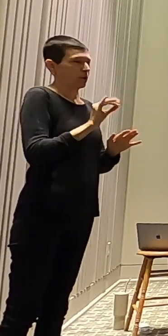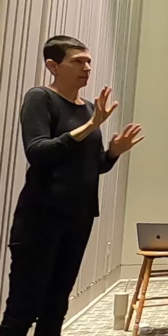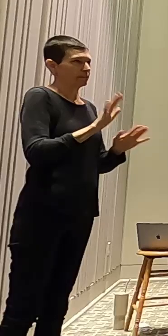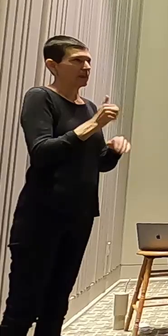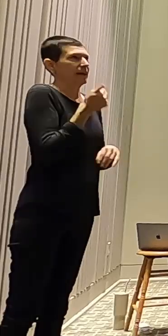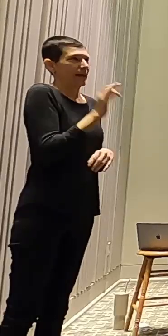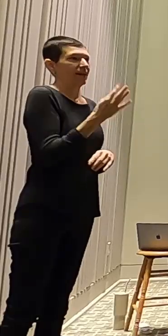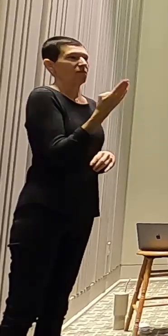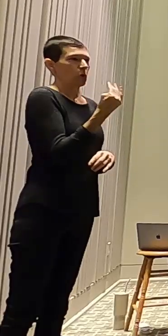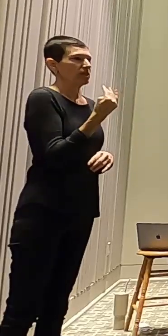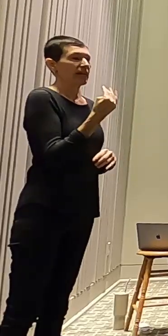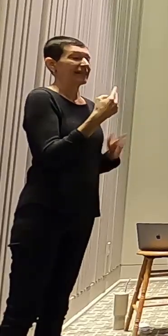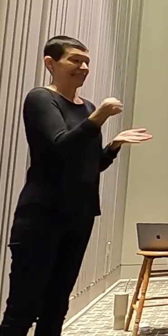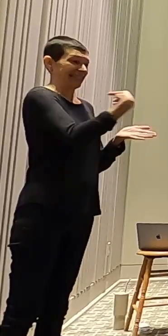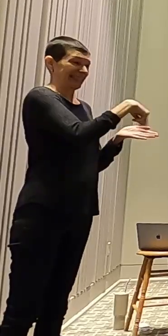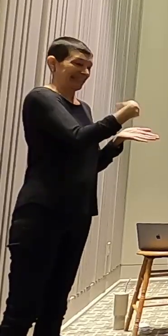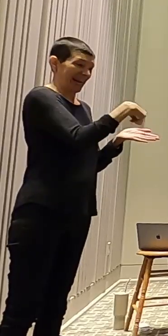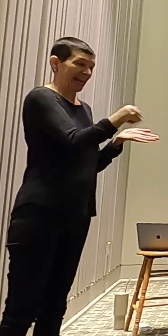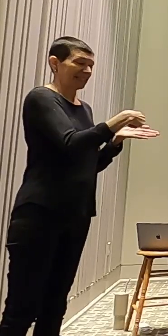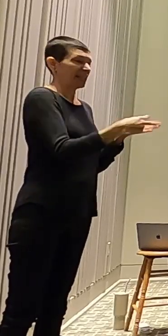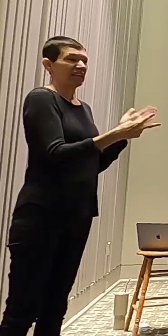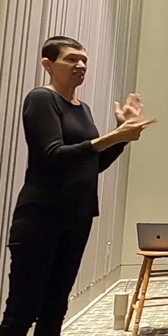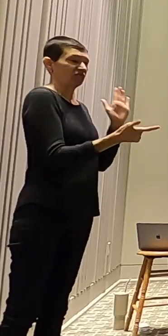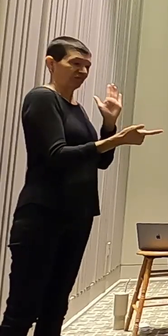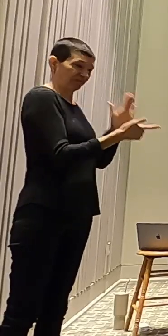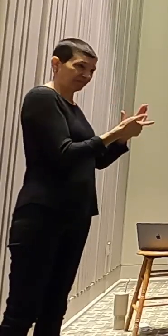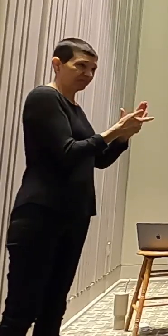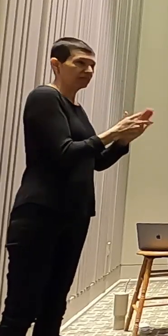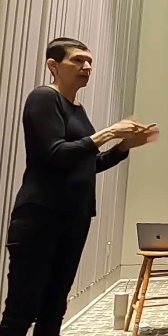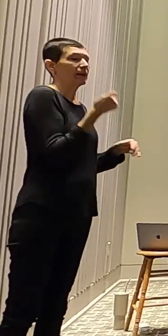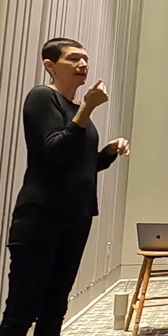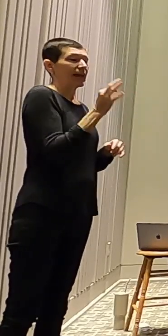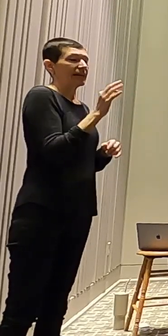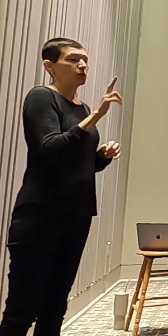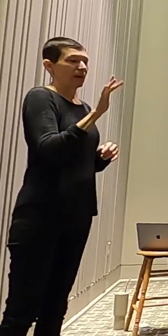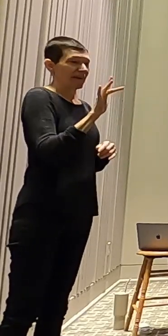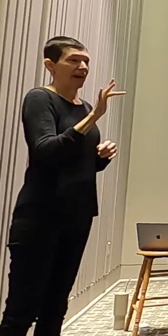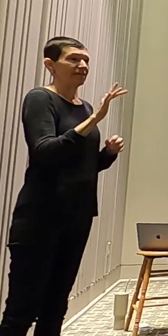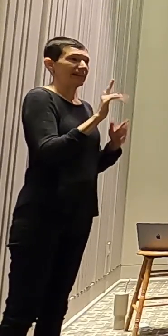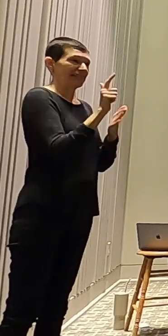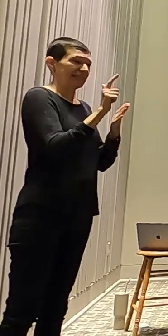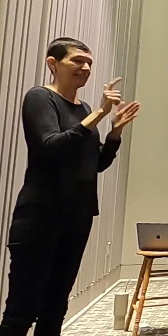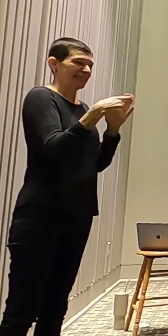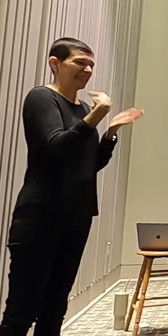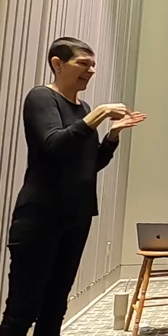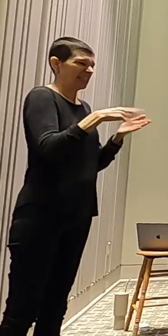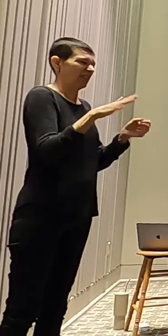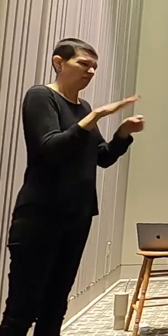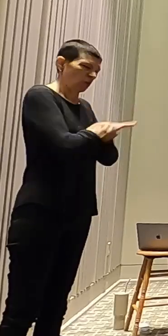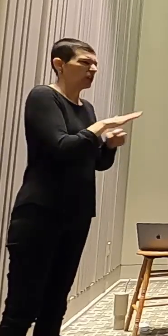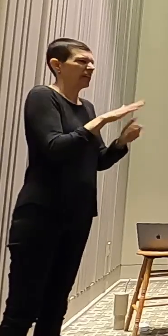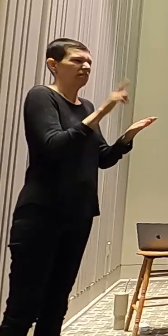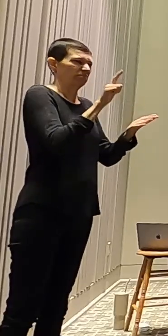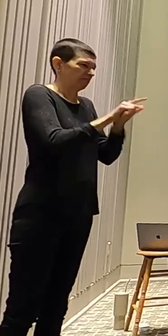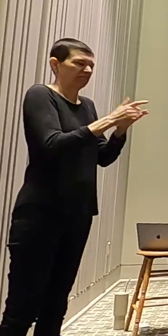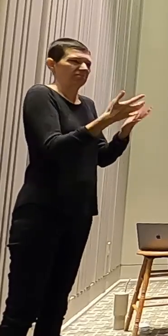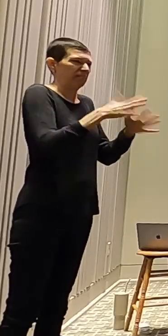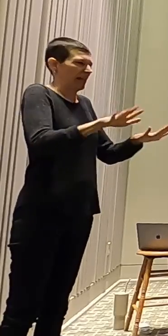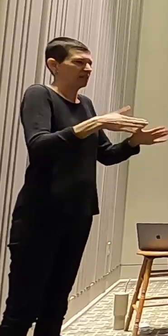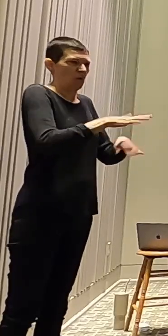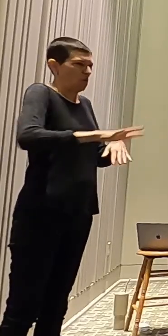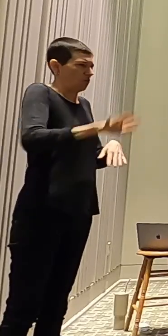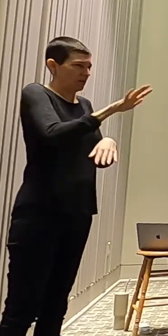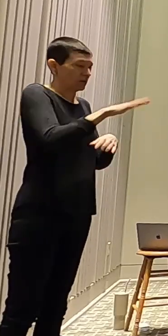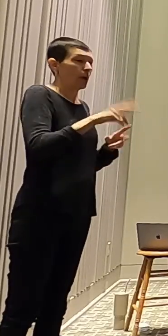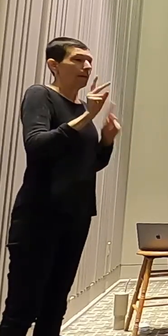1914, outlawed dancing off reserve, and in 1925, dancing was outlawed entirely. So people, of